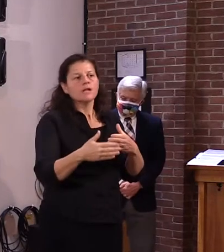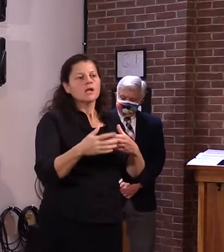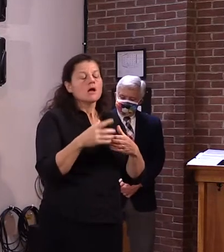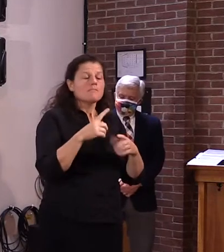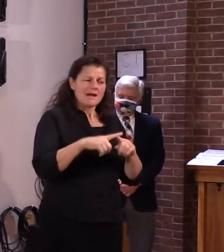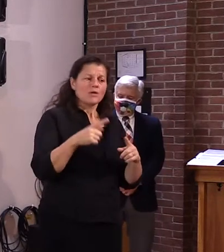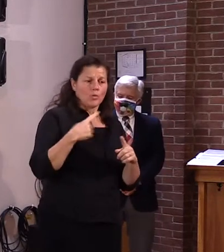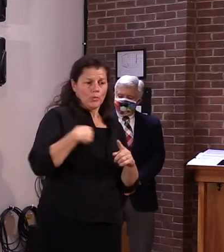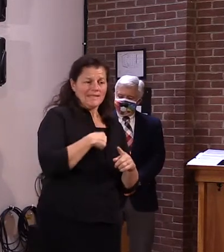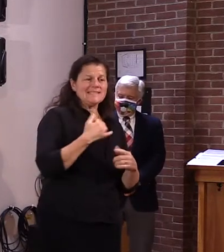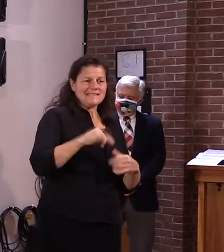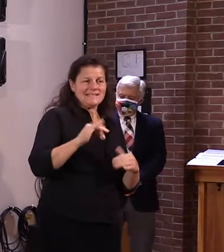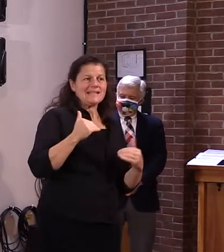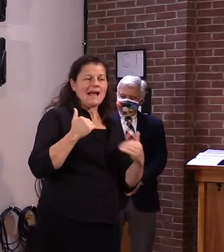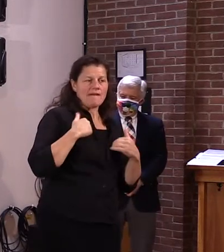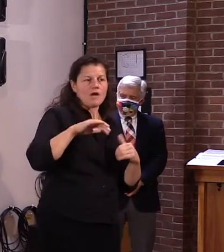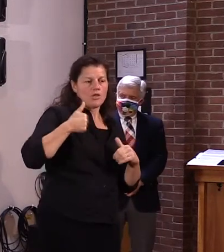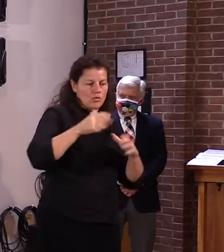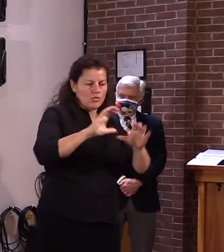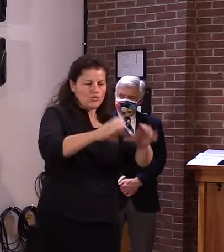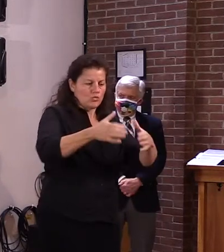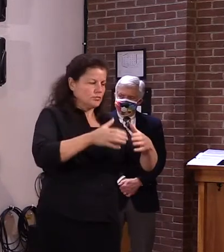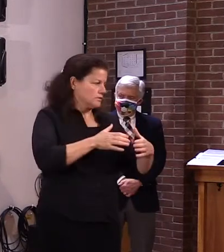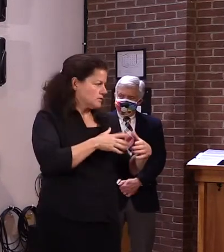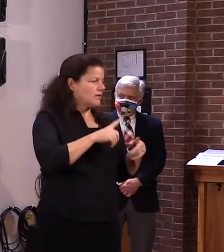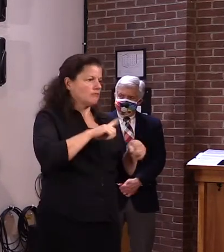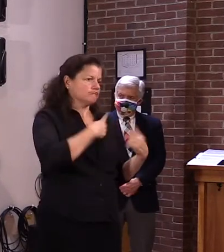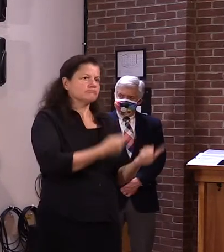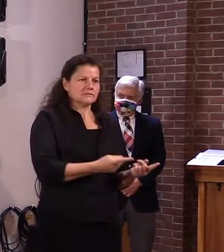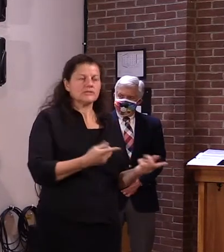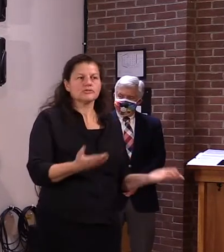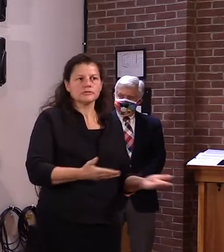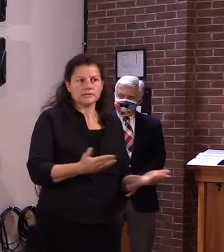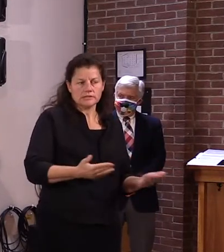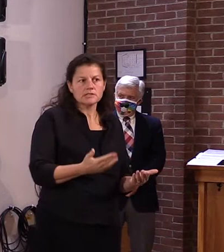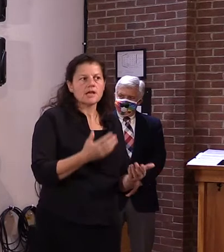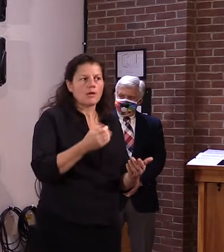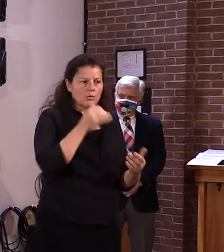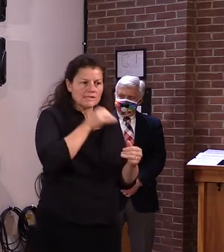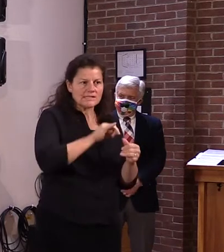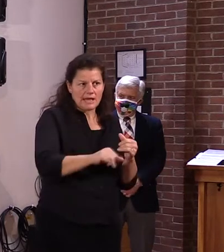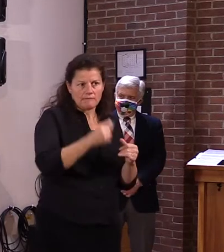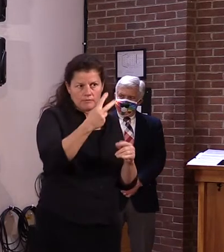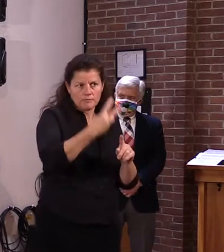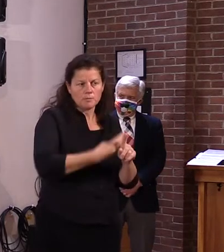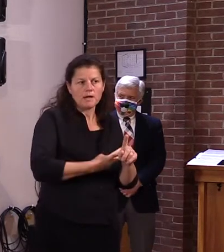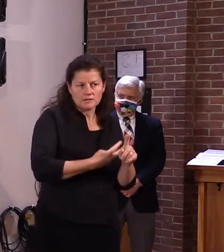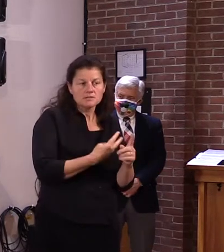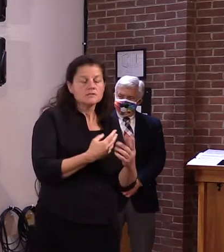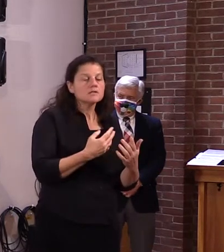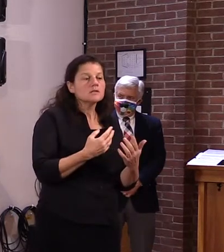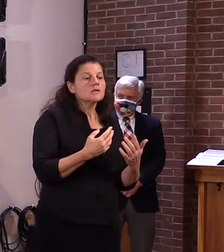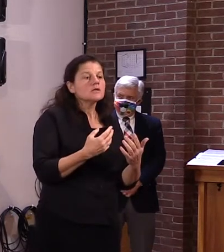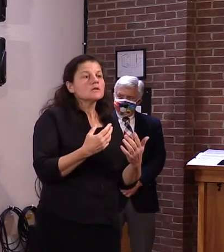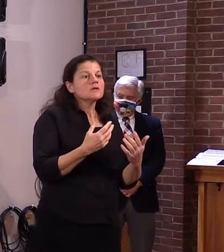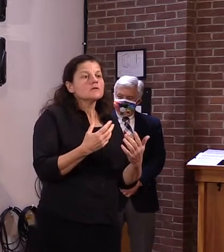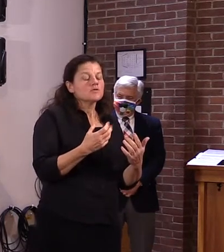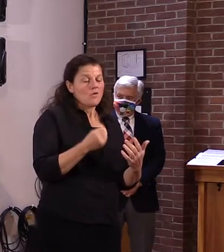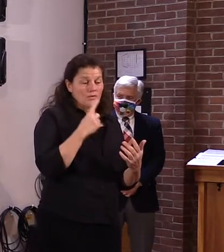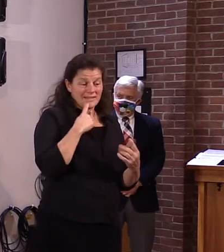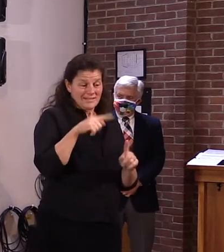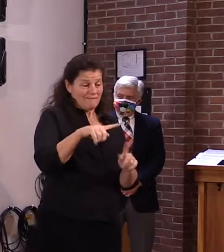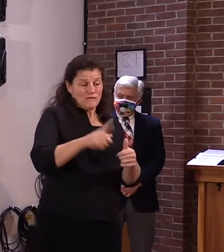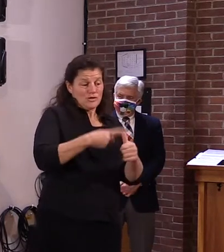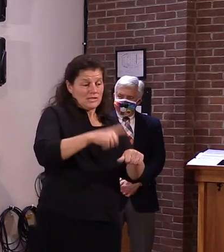for over the course of the next couple of months. So this is really the first outbreak